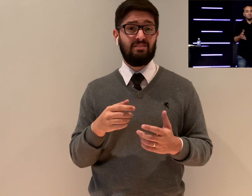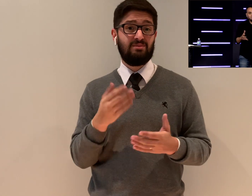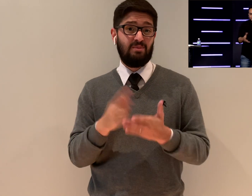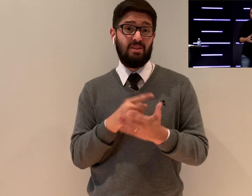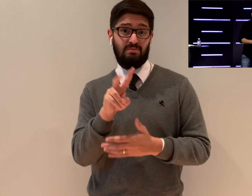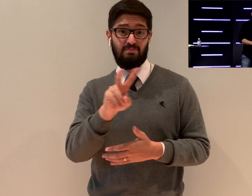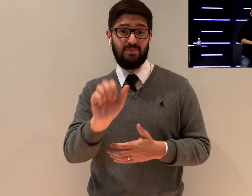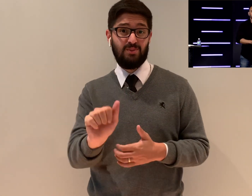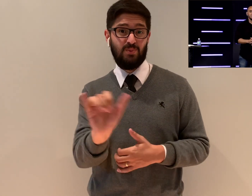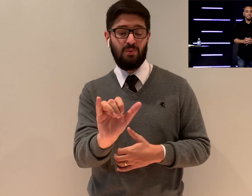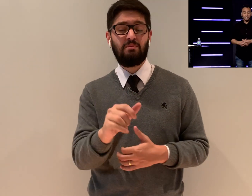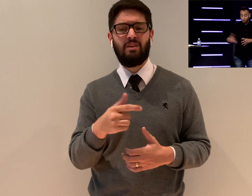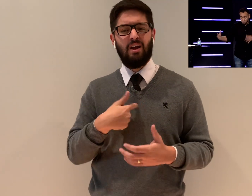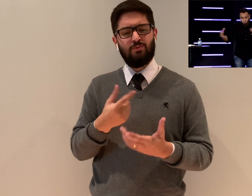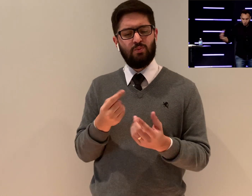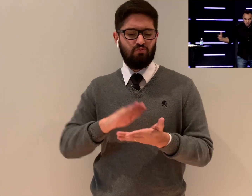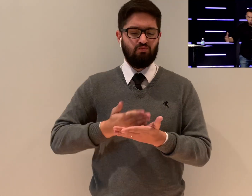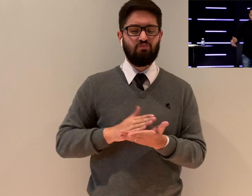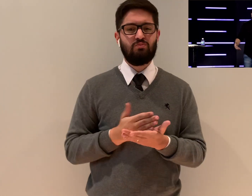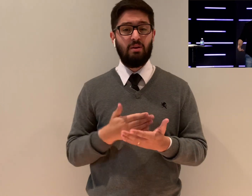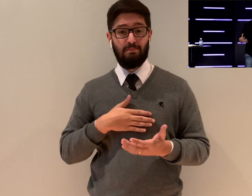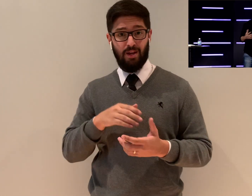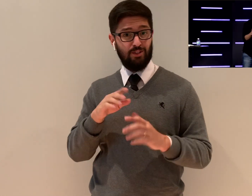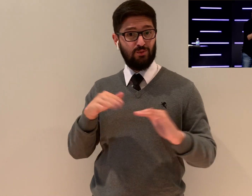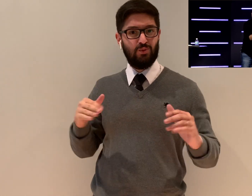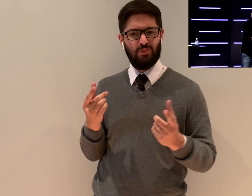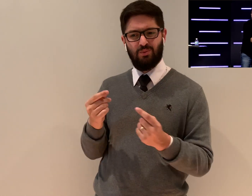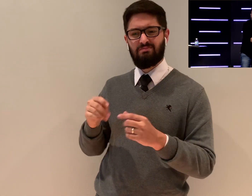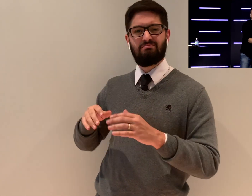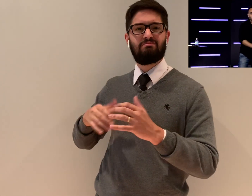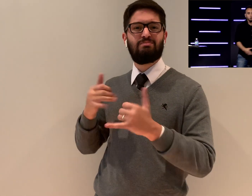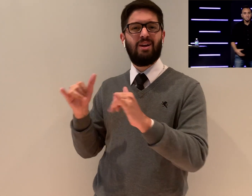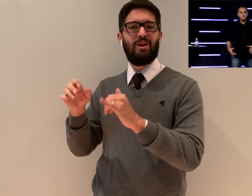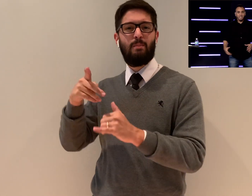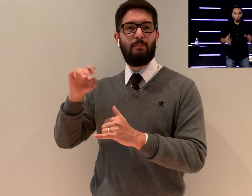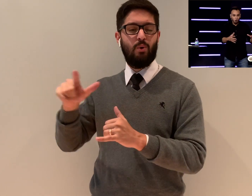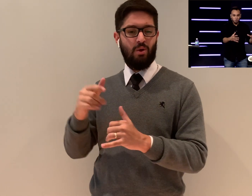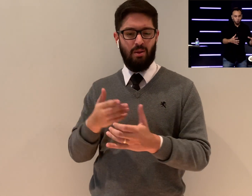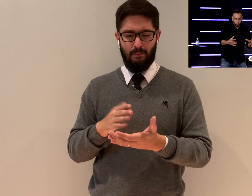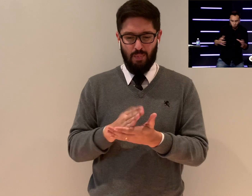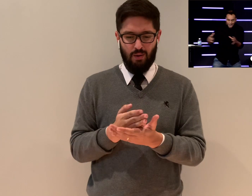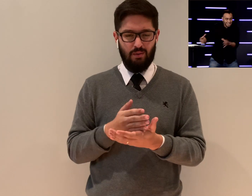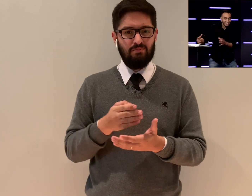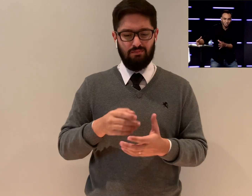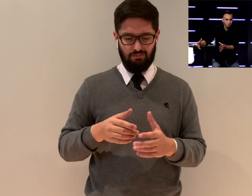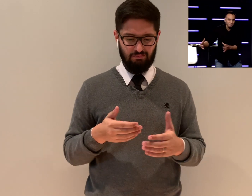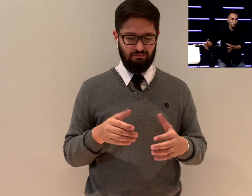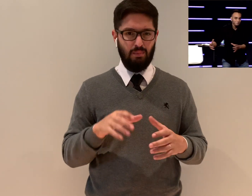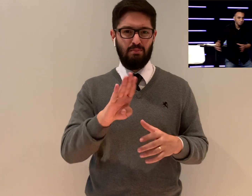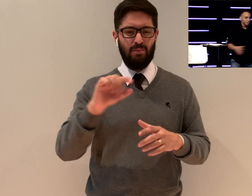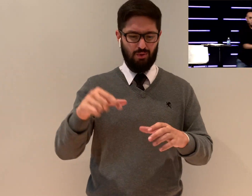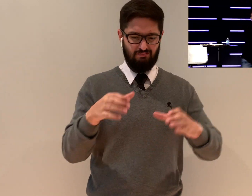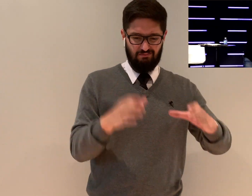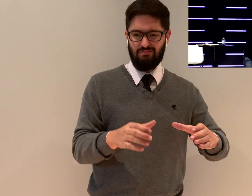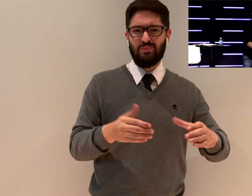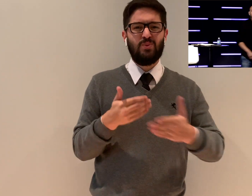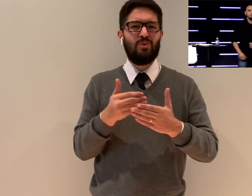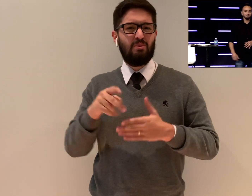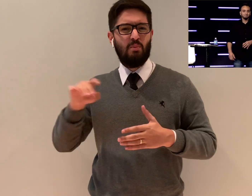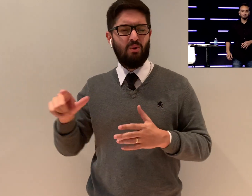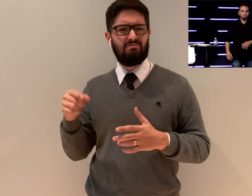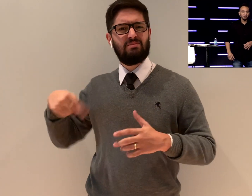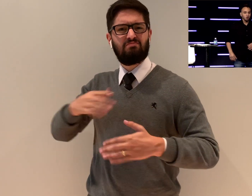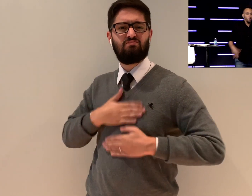put pizza on the grill. And I was barbecuing and my children were in the pool. And the barbecue was right next to the pool. And they were having a good